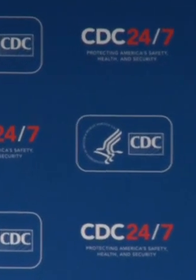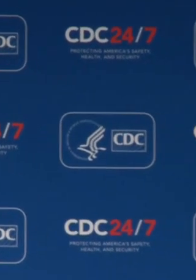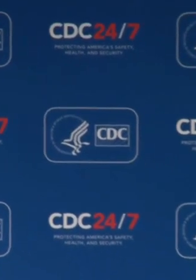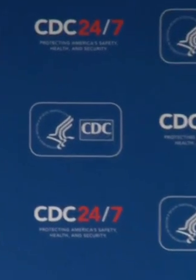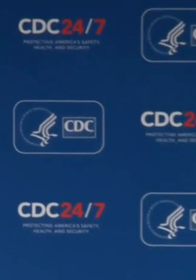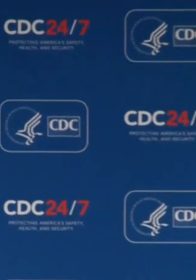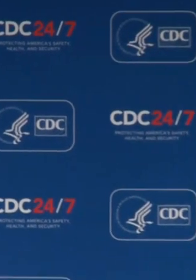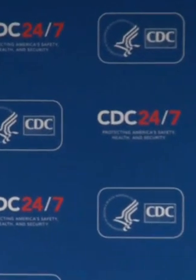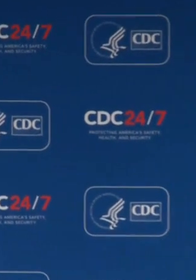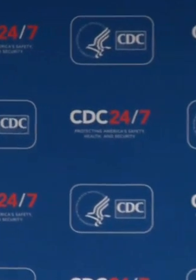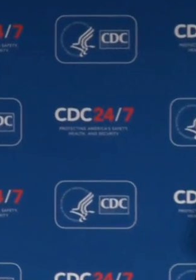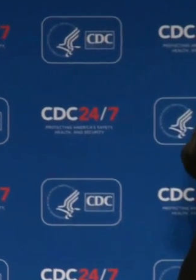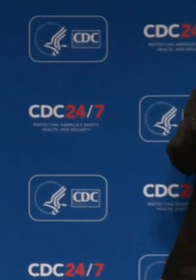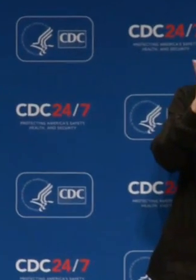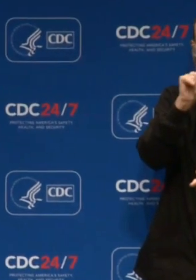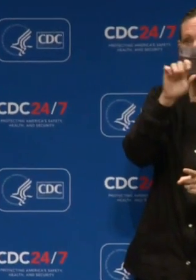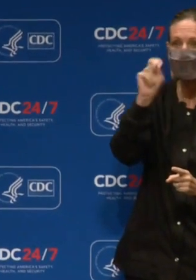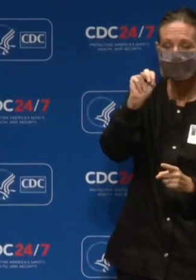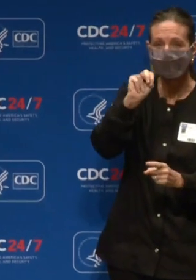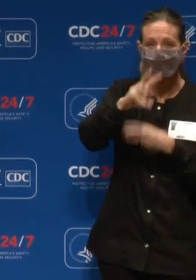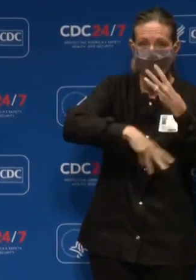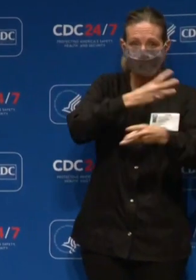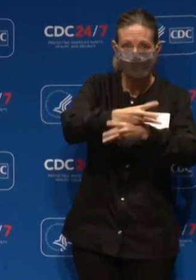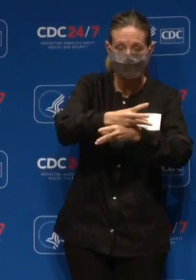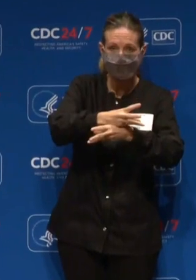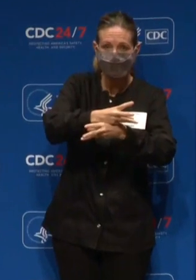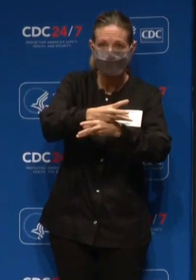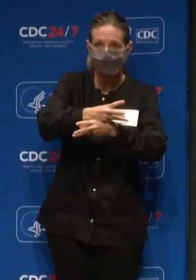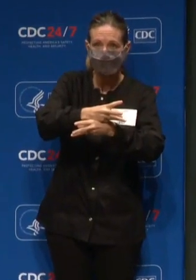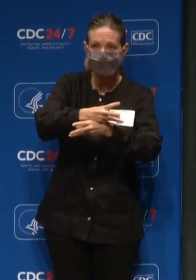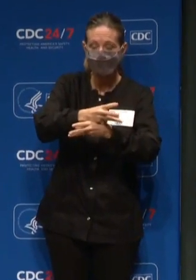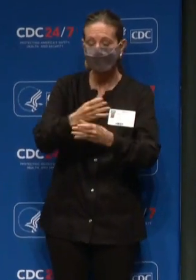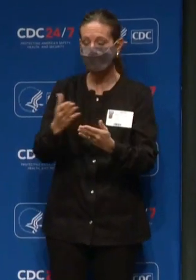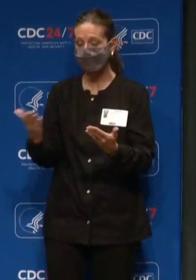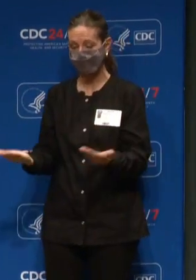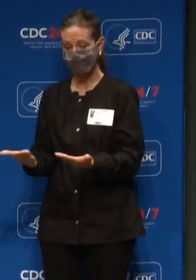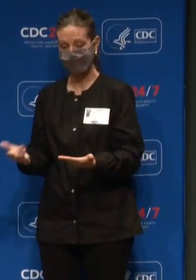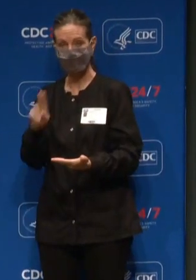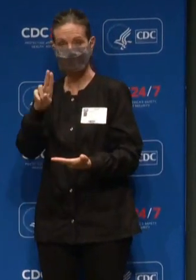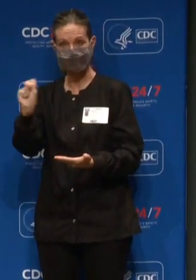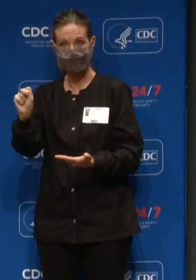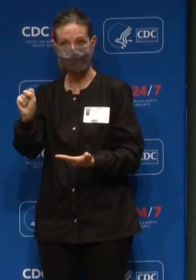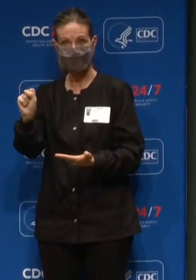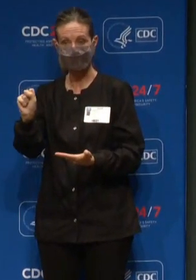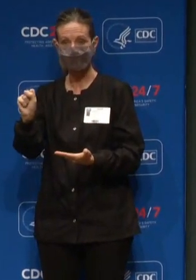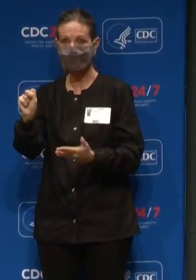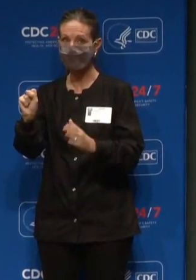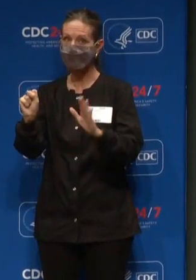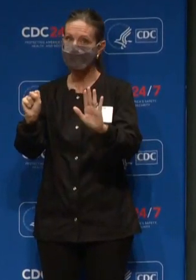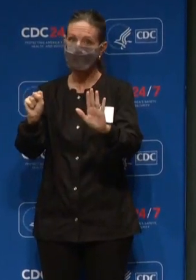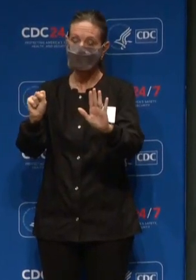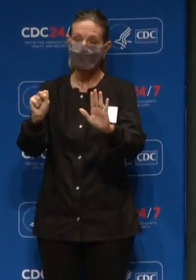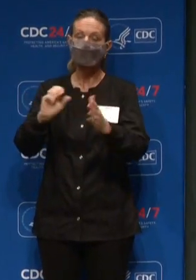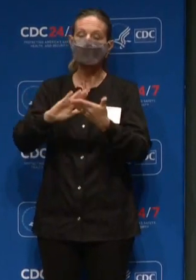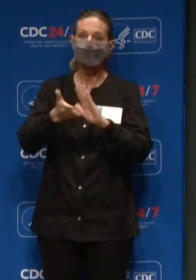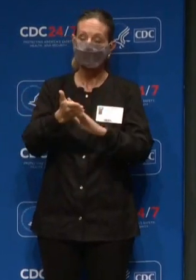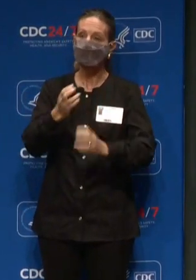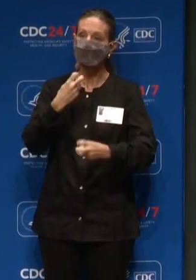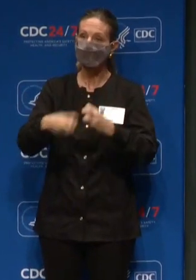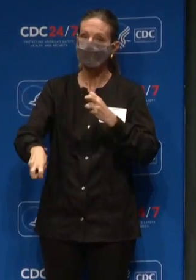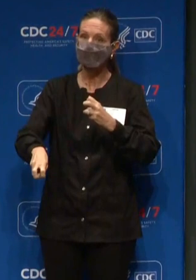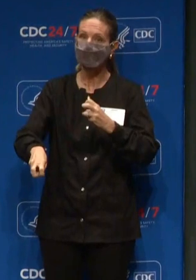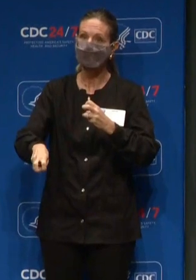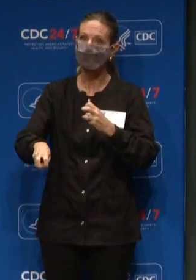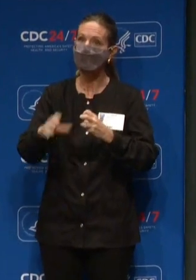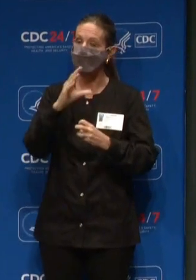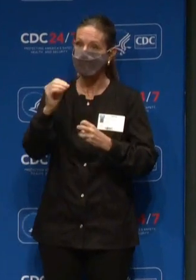globally. Here in the United States, we're approaching a critical phase. In a few moments,